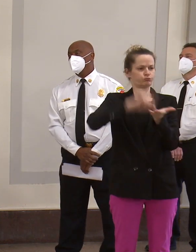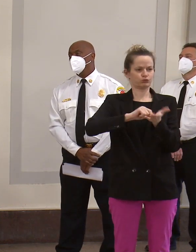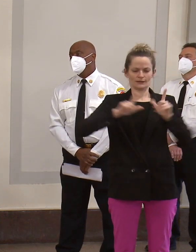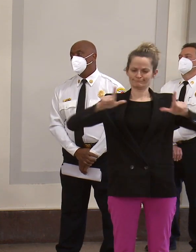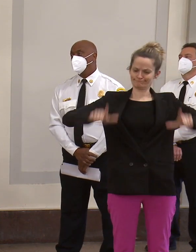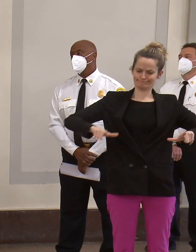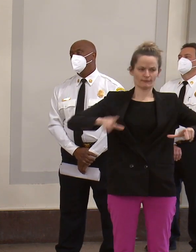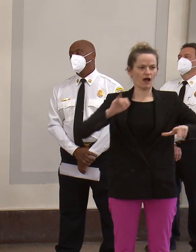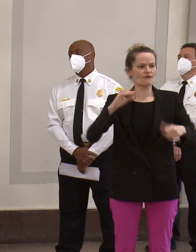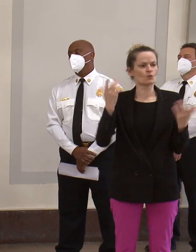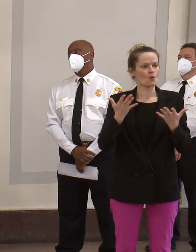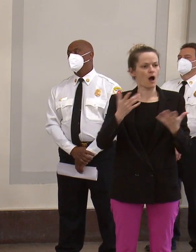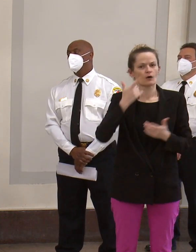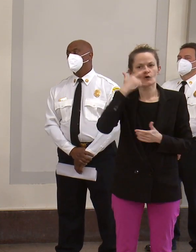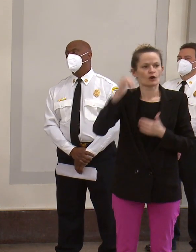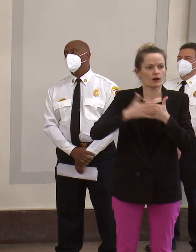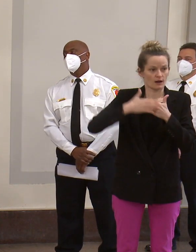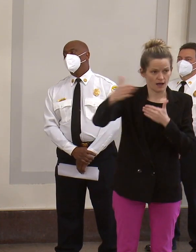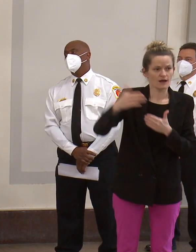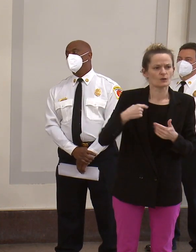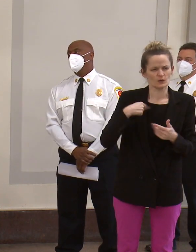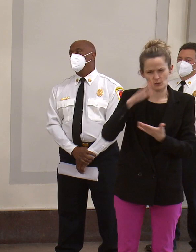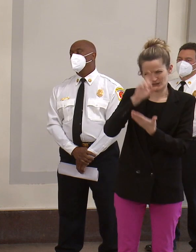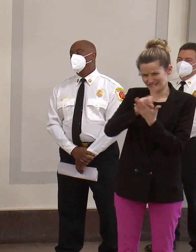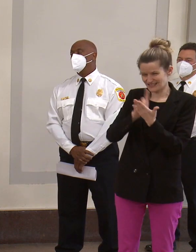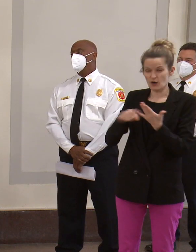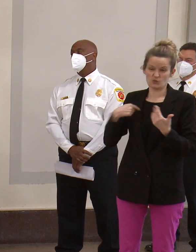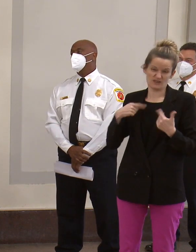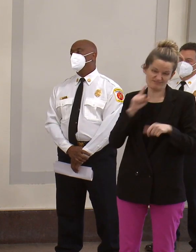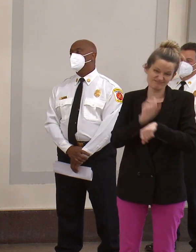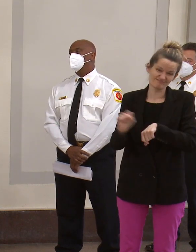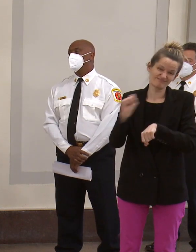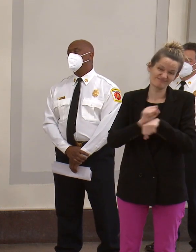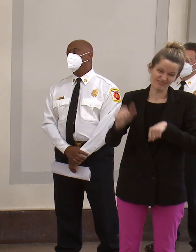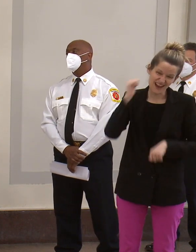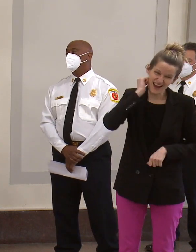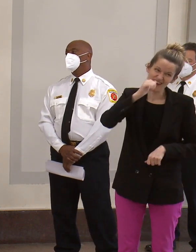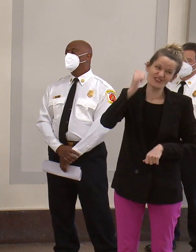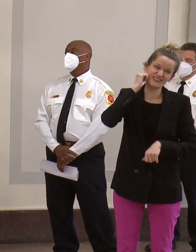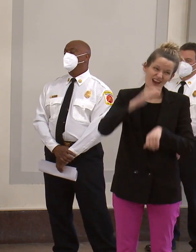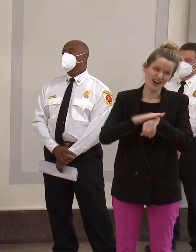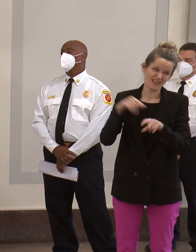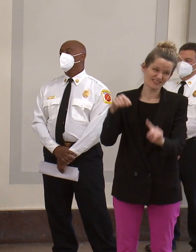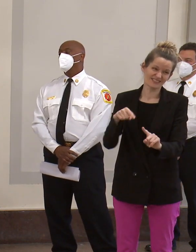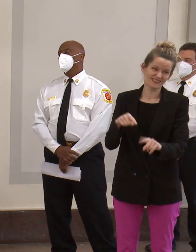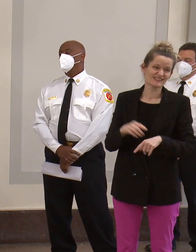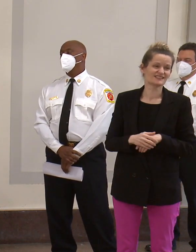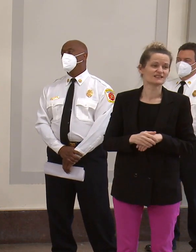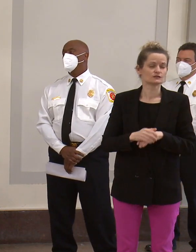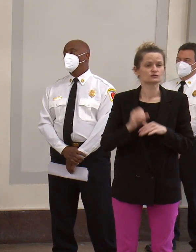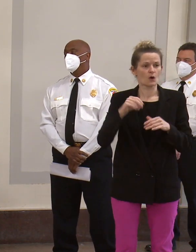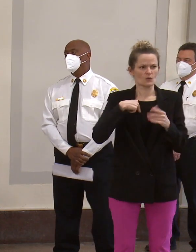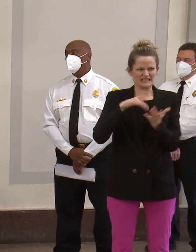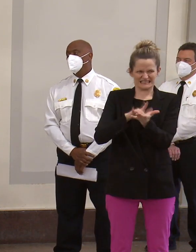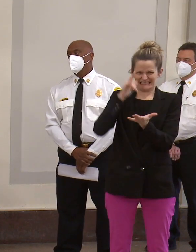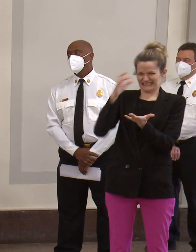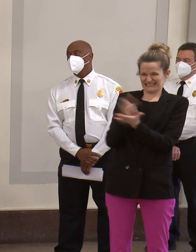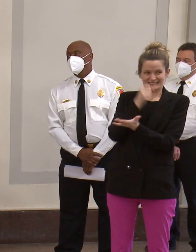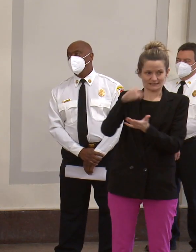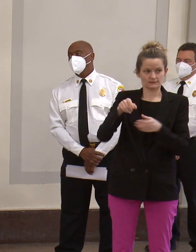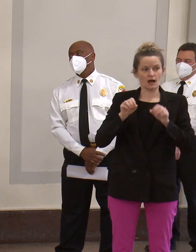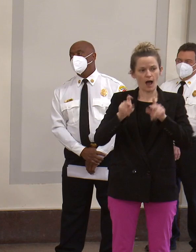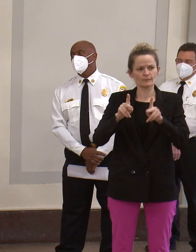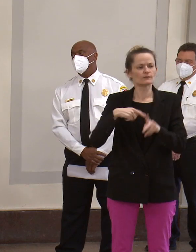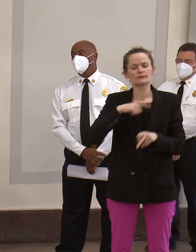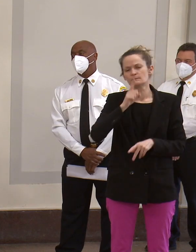do each and every day. We will not use this as an opportunity to just poo-poo on our students. But yes